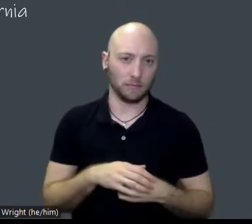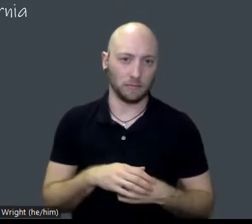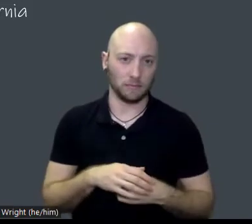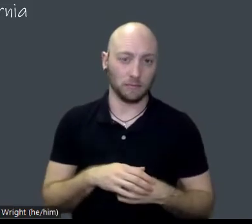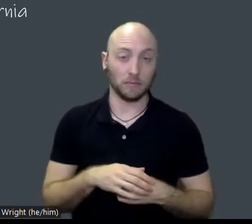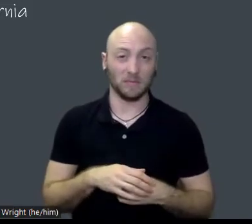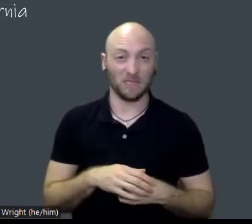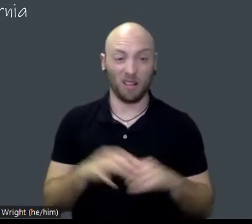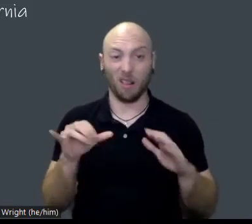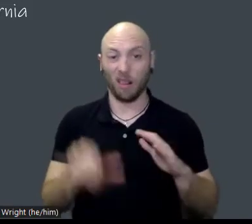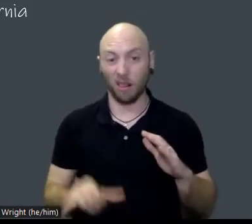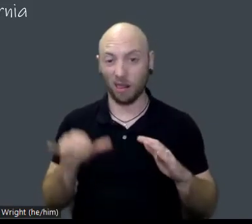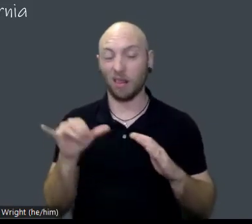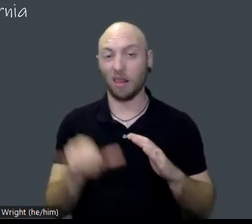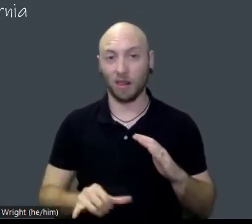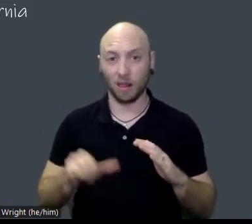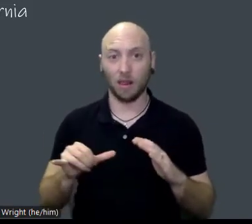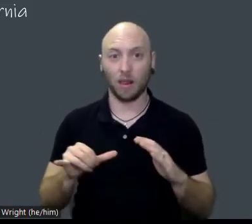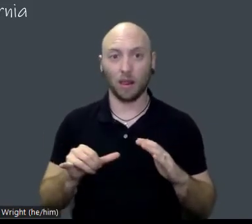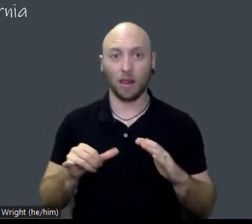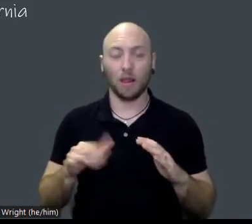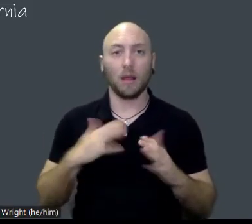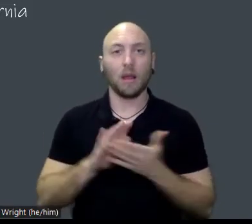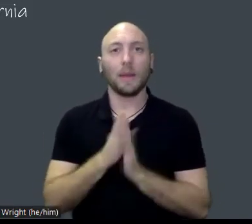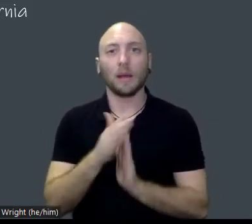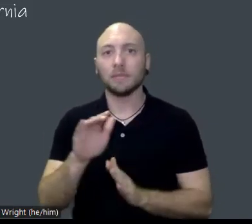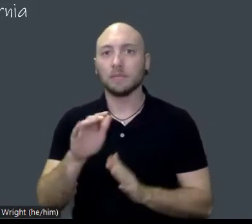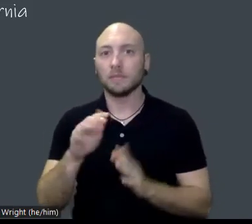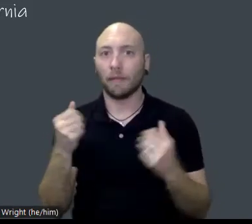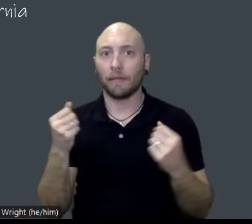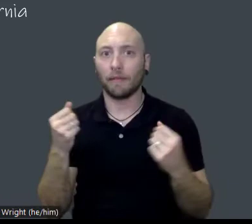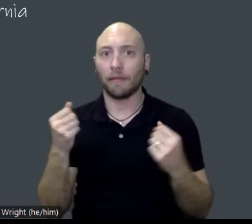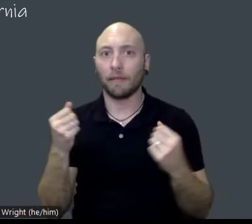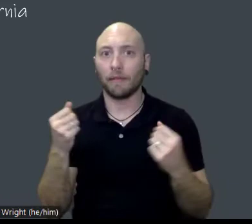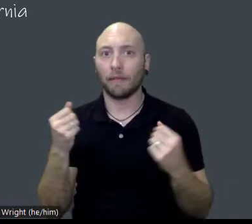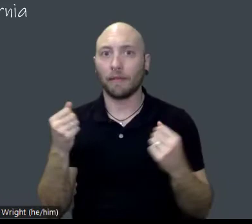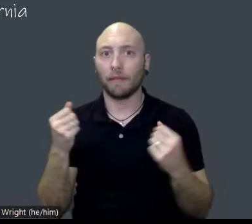my apartment. I like developed severe agoraphobia, like, and just was like